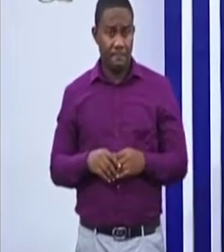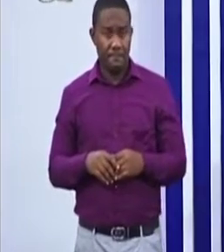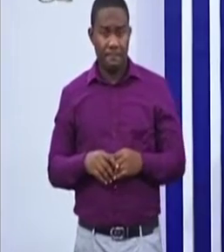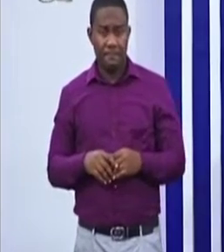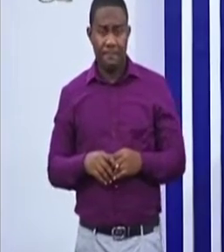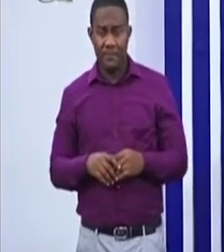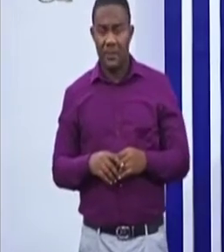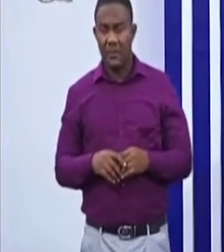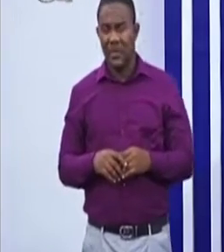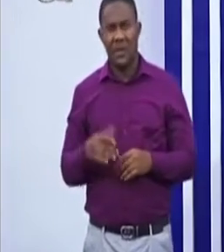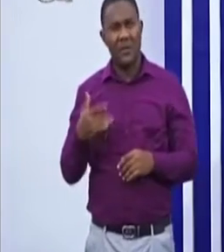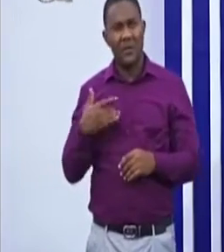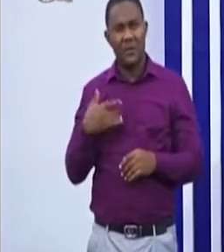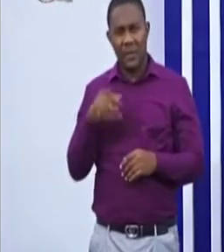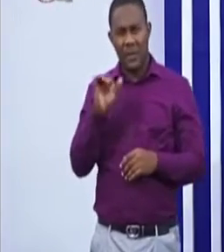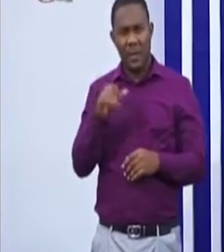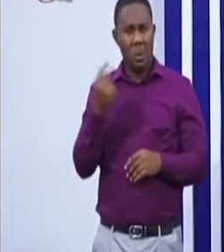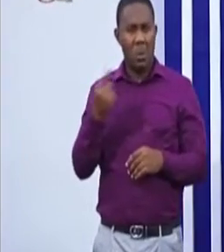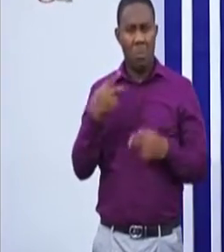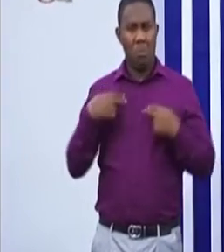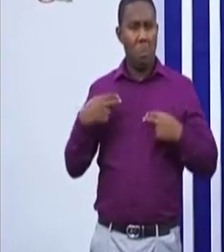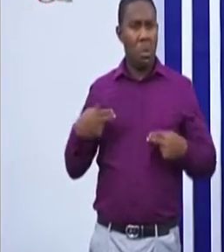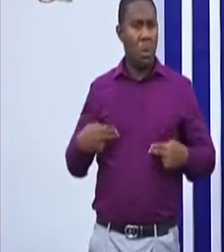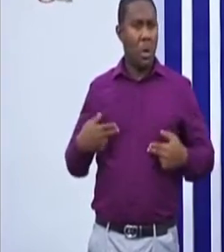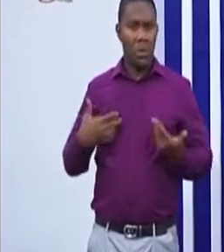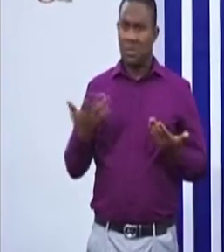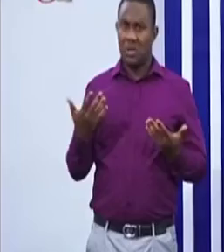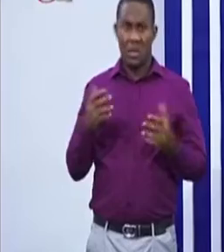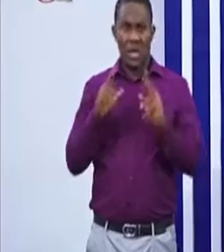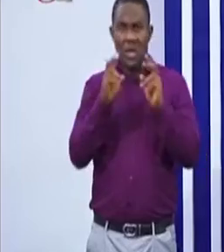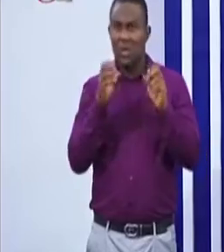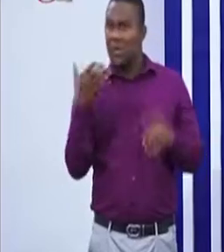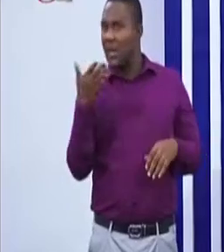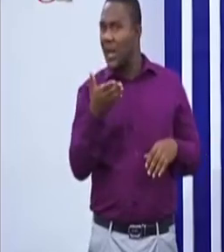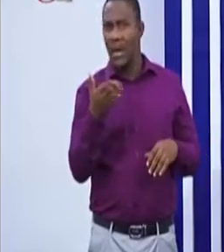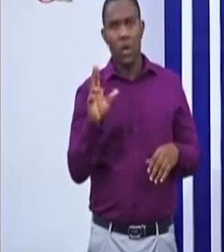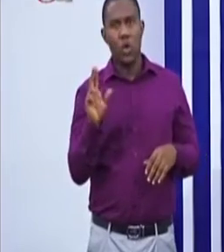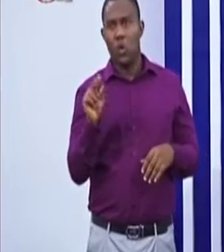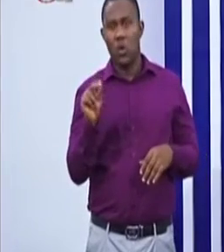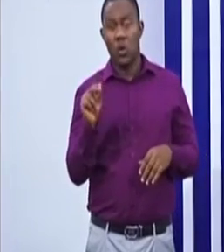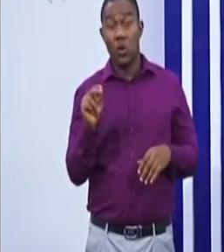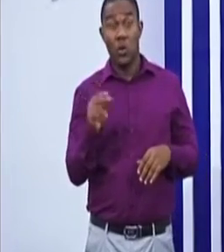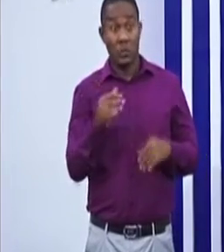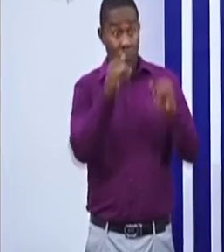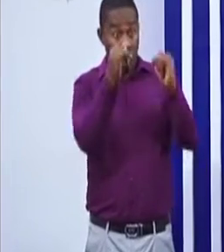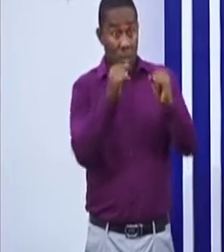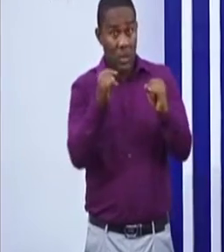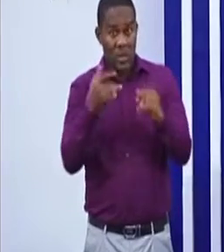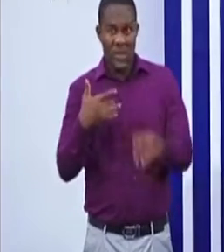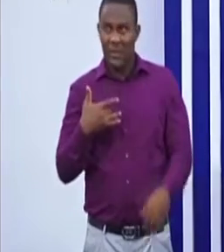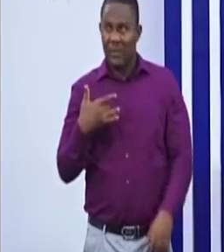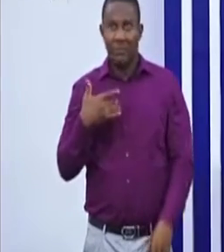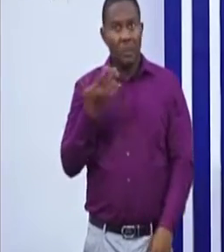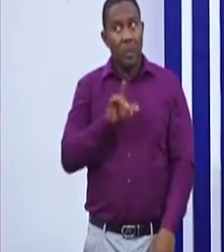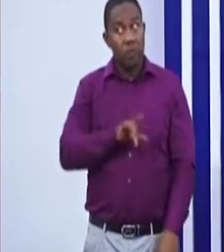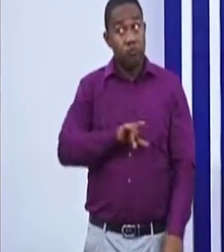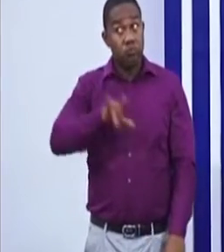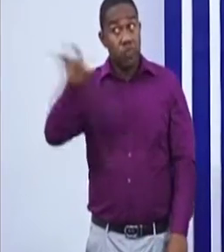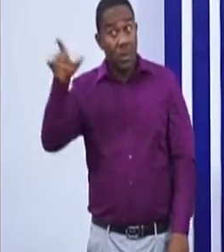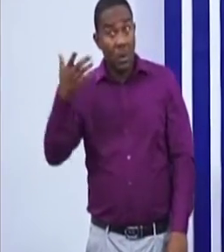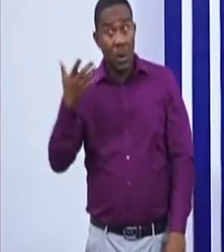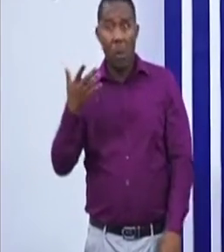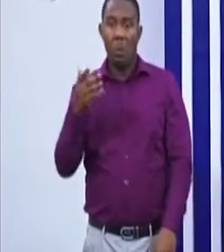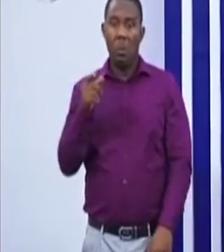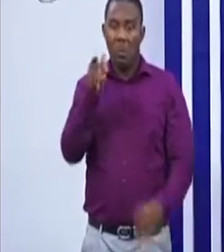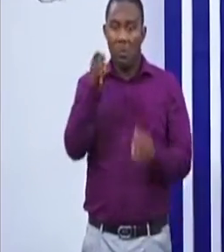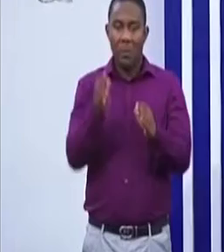apɔmuden nhyehyɛ dawubɔ so na ɛwɔ nea pɛ sɛ ankorankora na wo ho dodo watu kwan bi aba wo ne obi a wanya